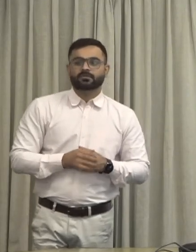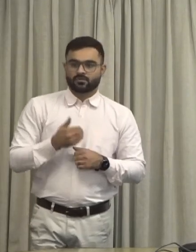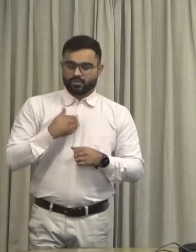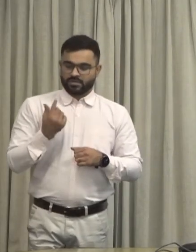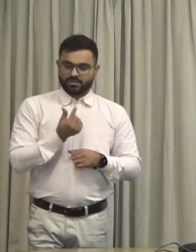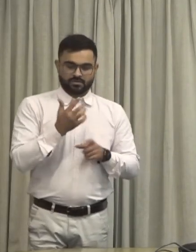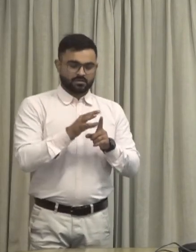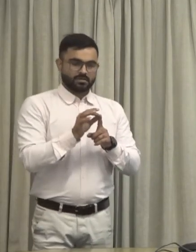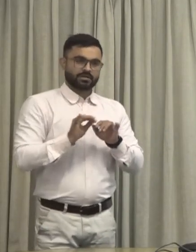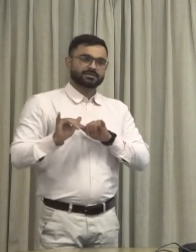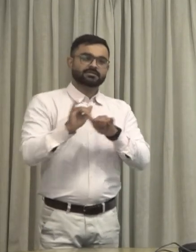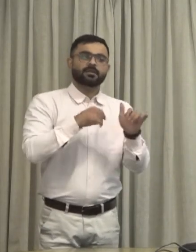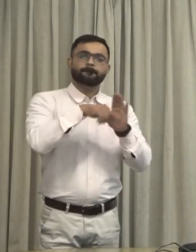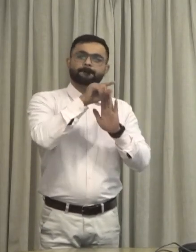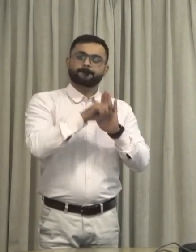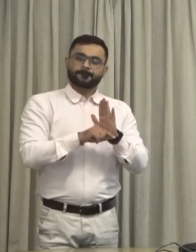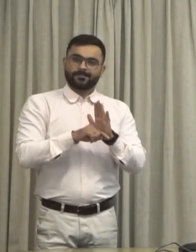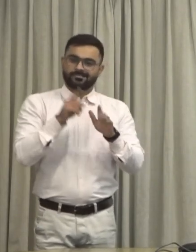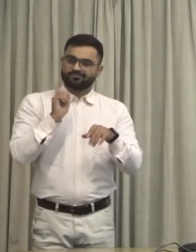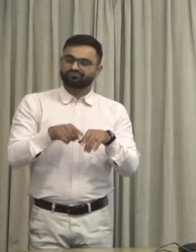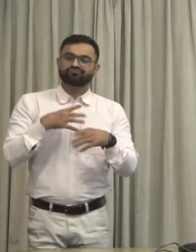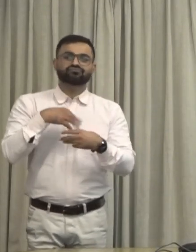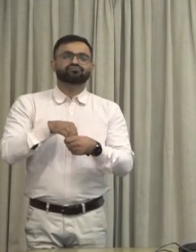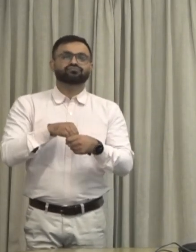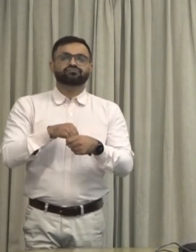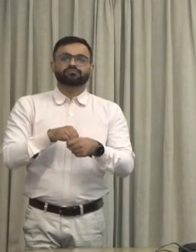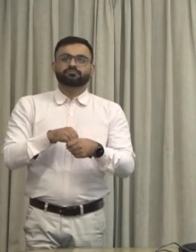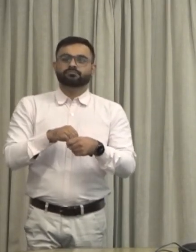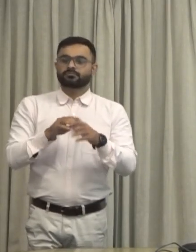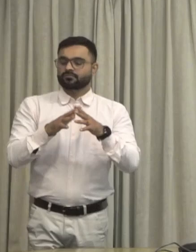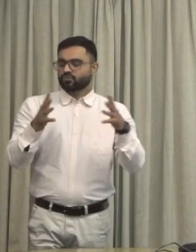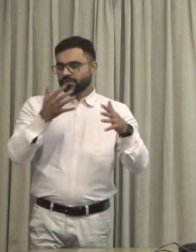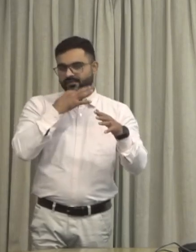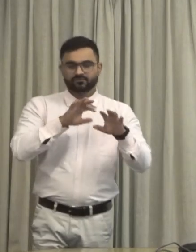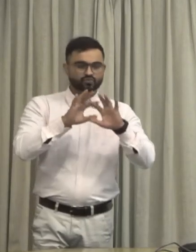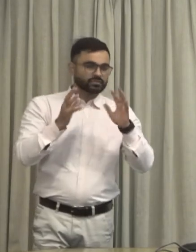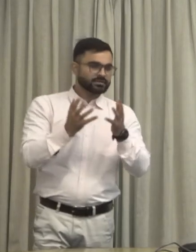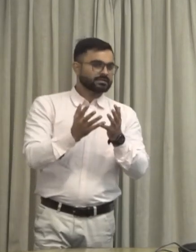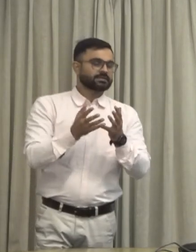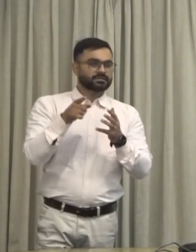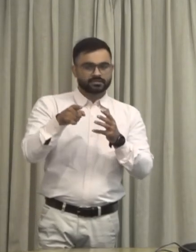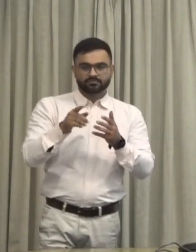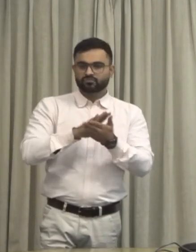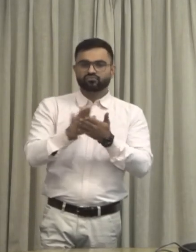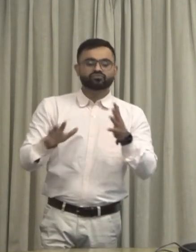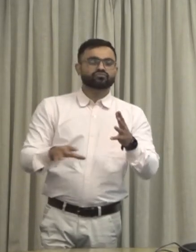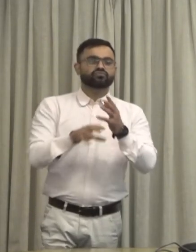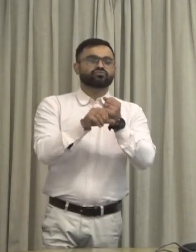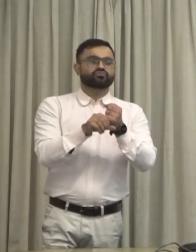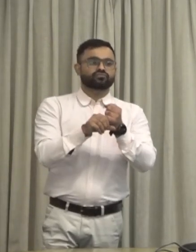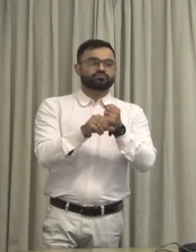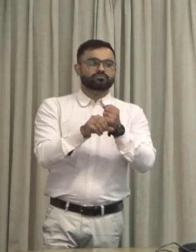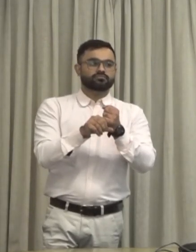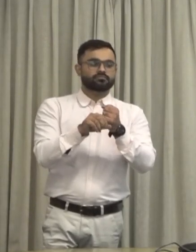use this universal principle, I think we will have a wonderful world, and there will be no confusion about